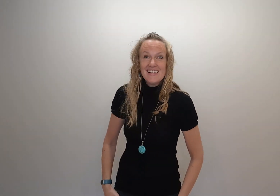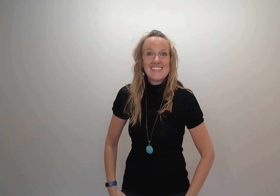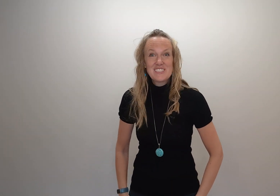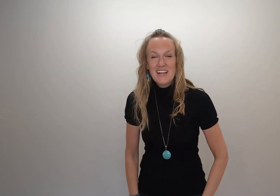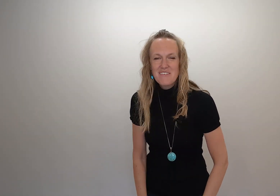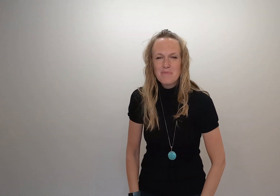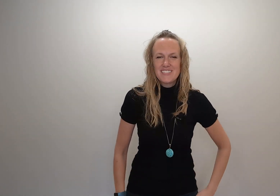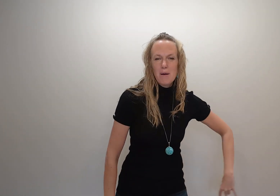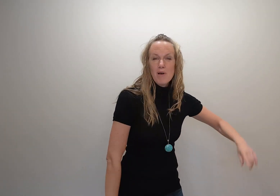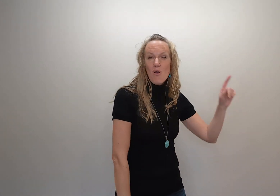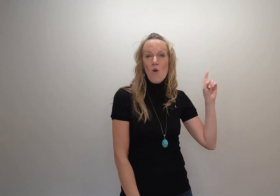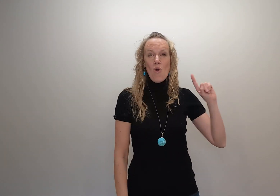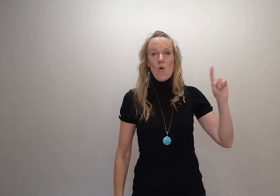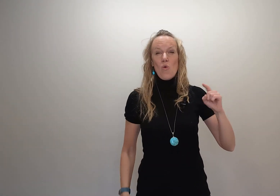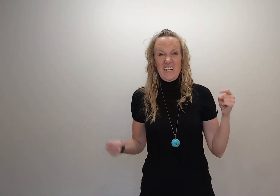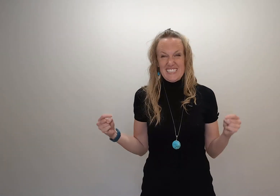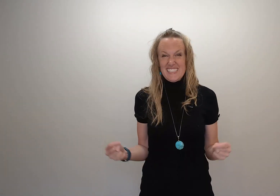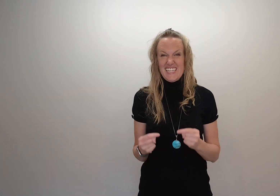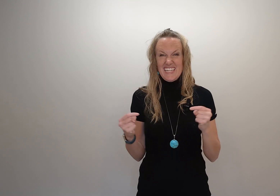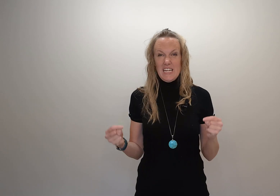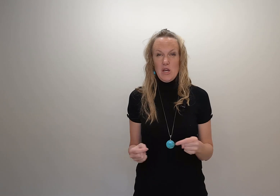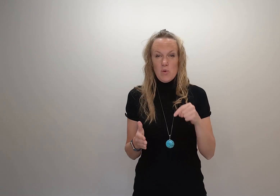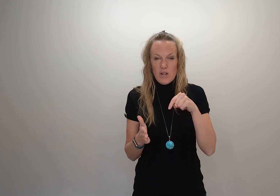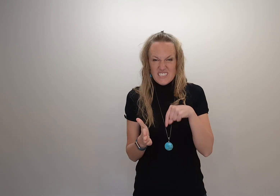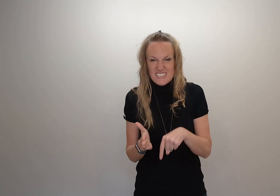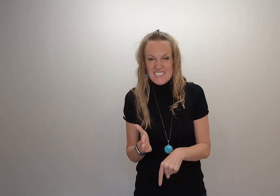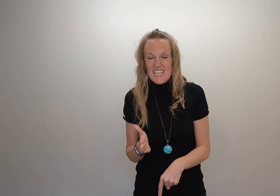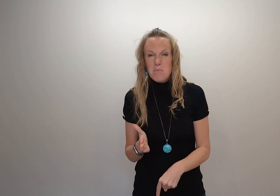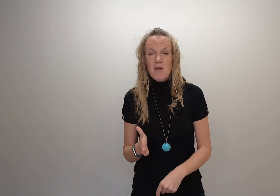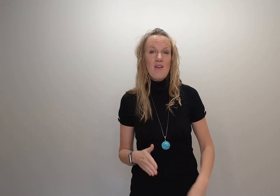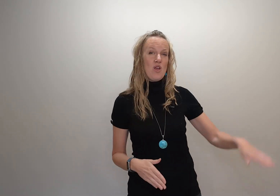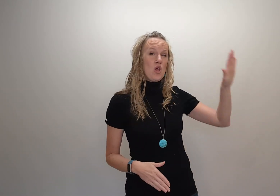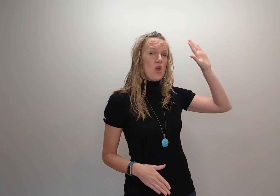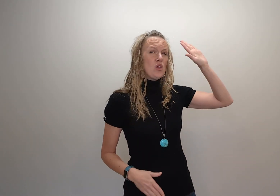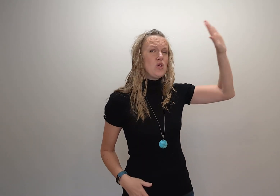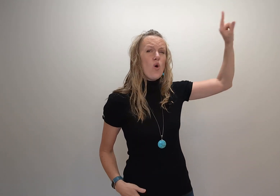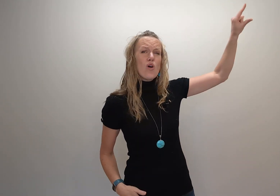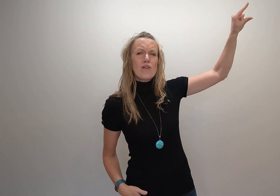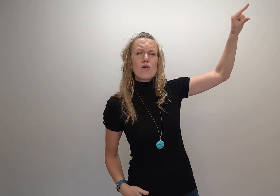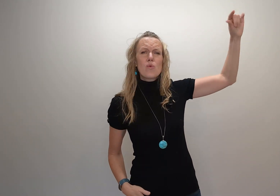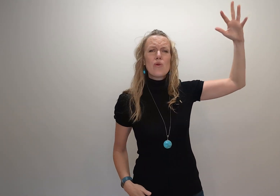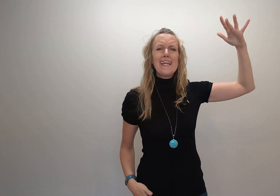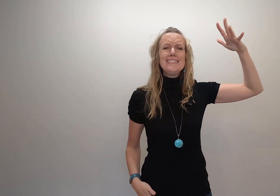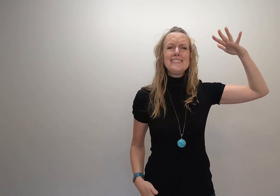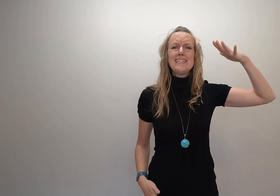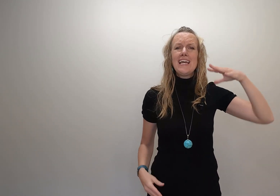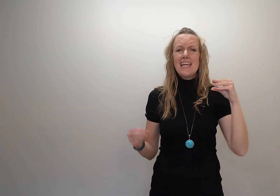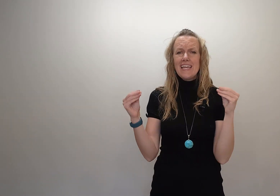let's try that from the top. Where sin runs deep, your grace